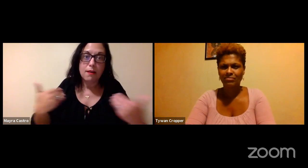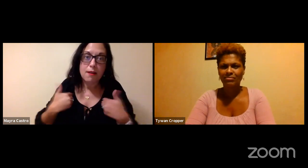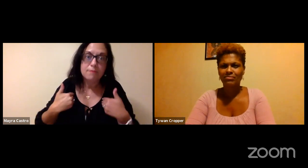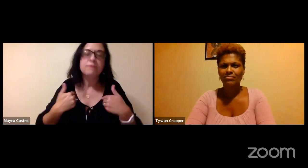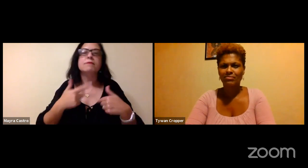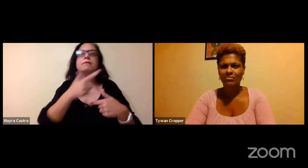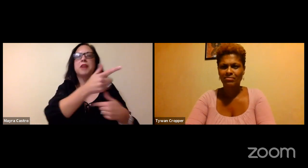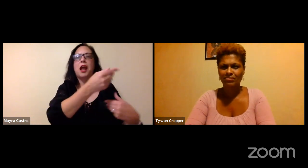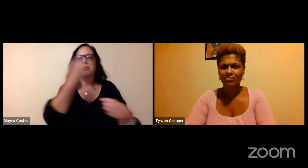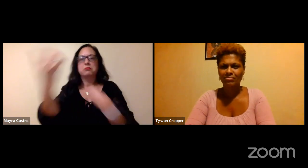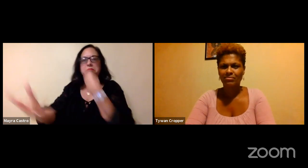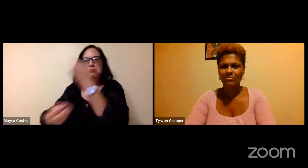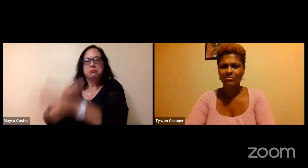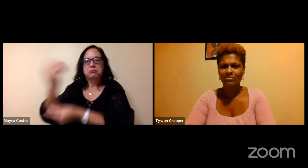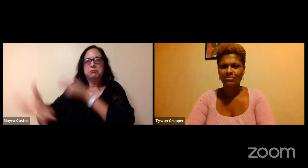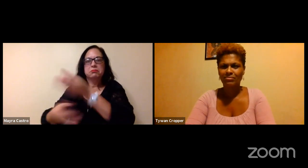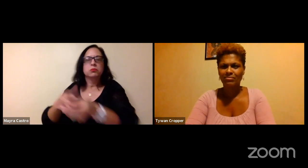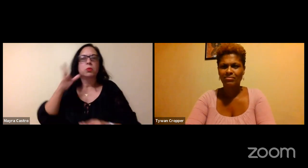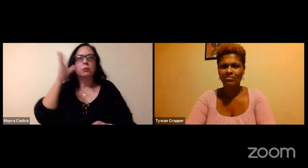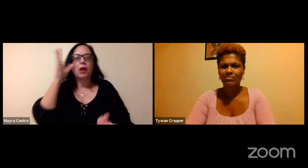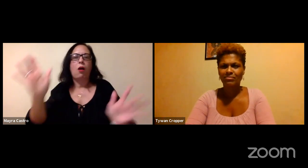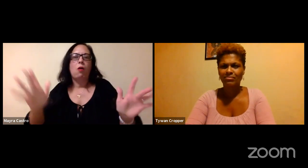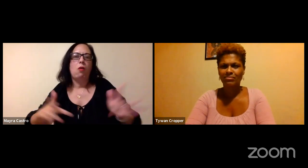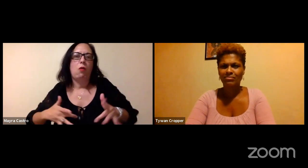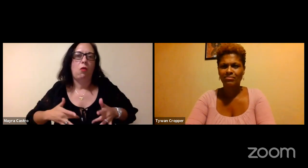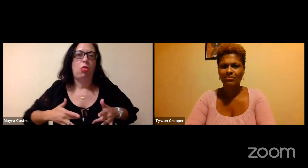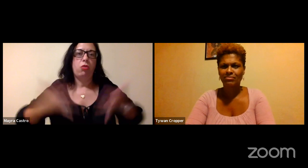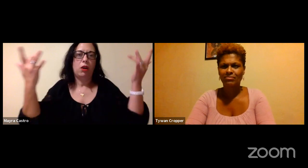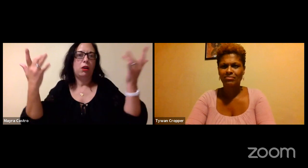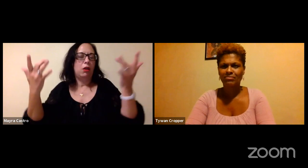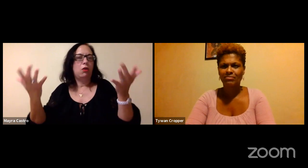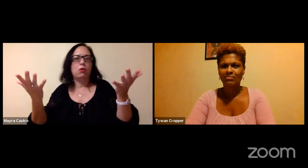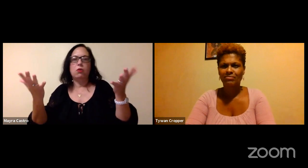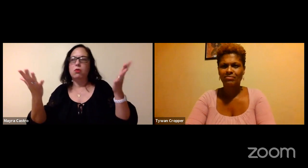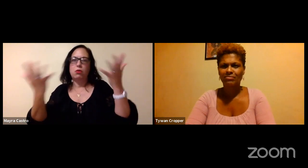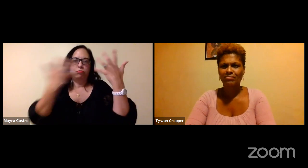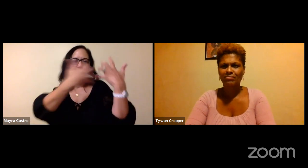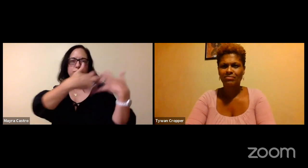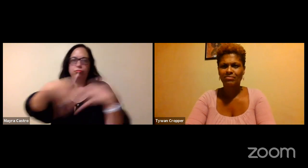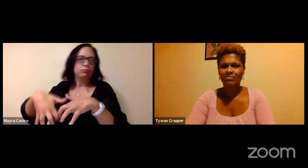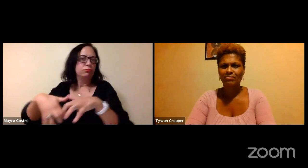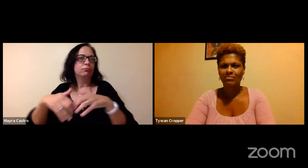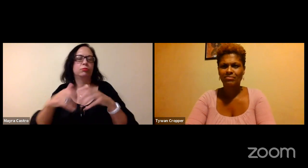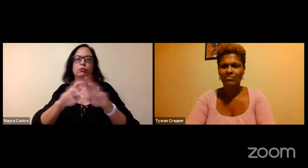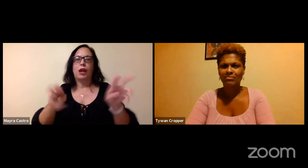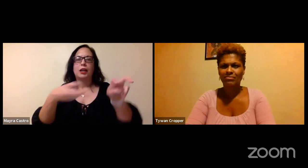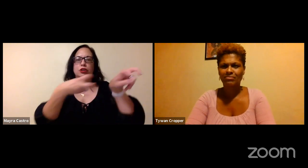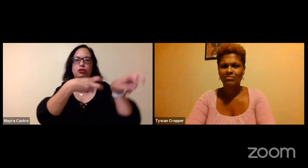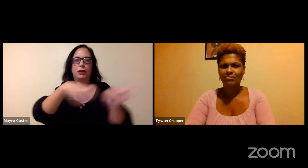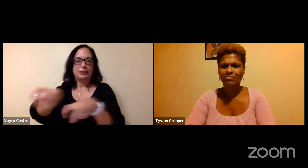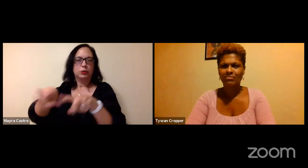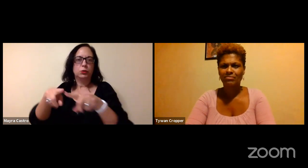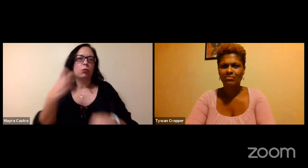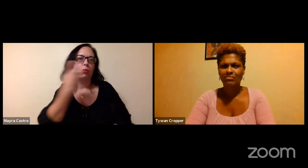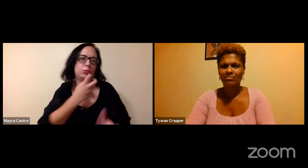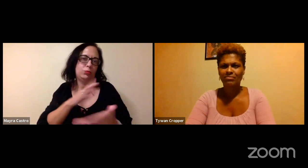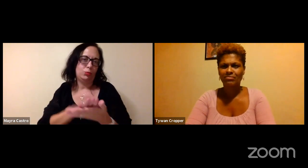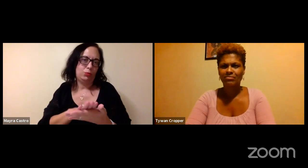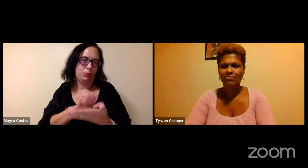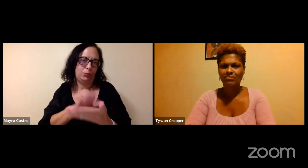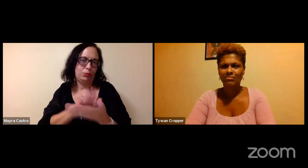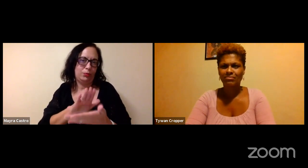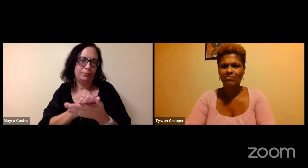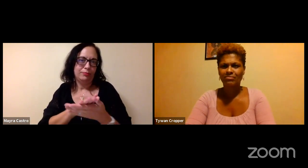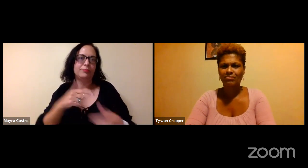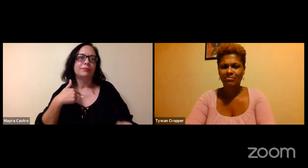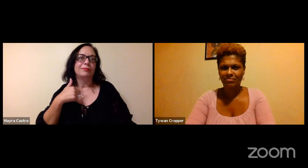other deaf children, an oral school, a signing school? And my mom and dad were thrilled when